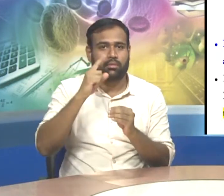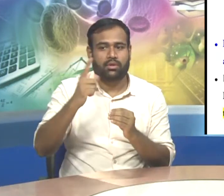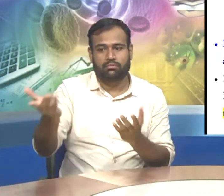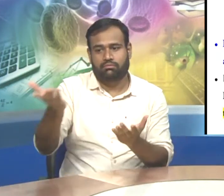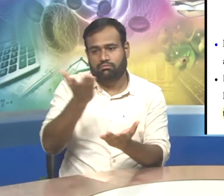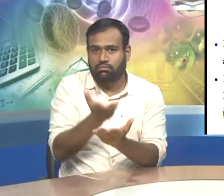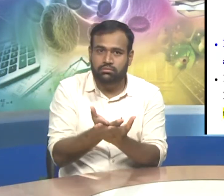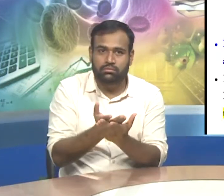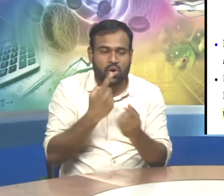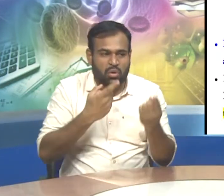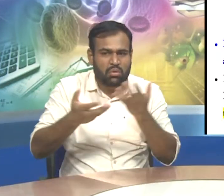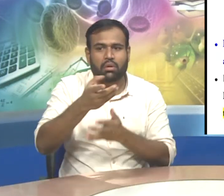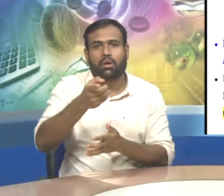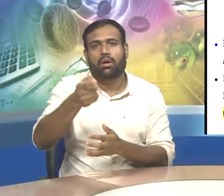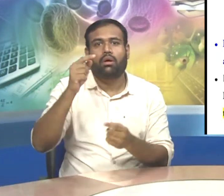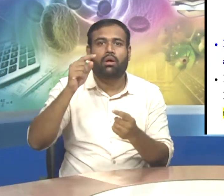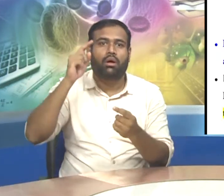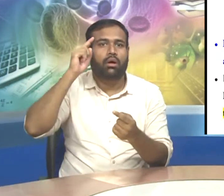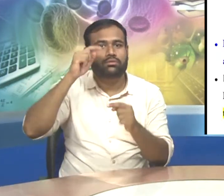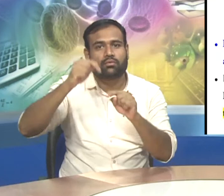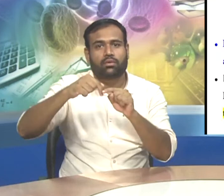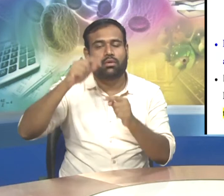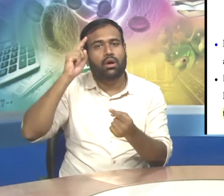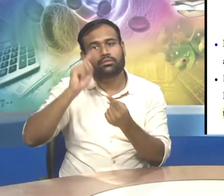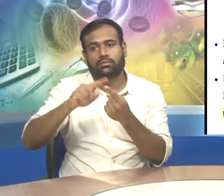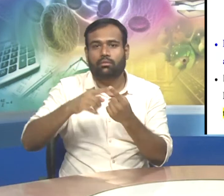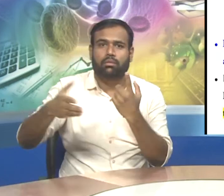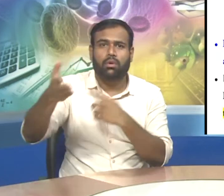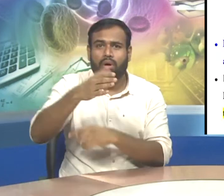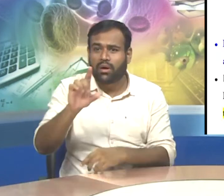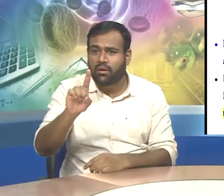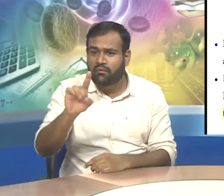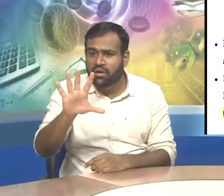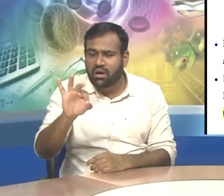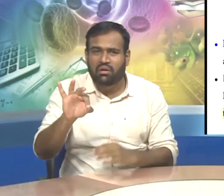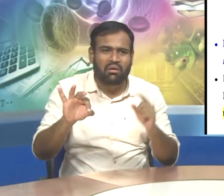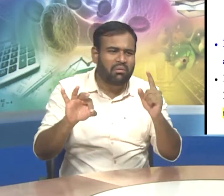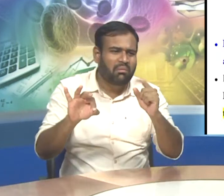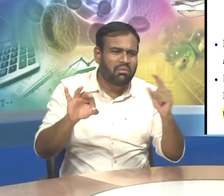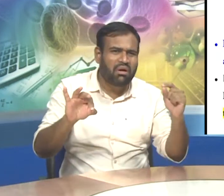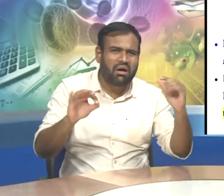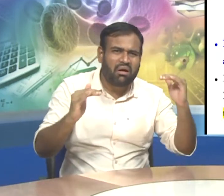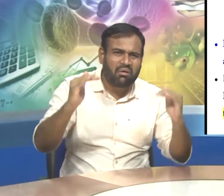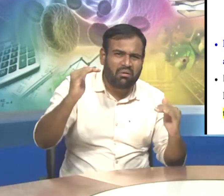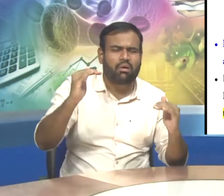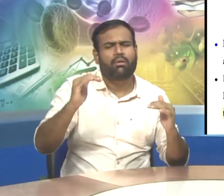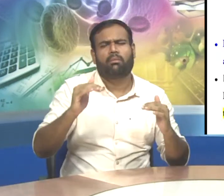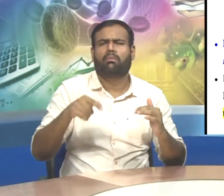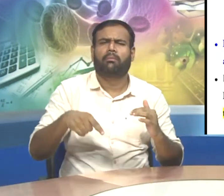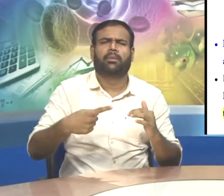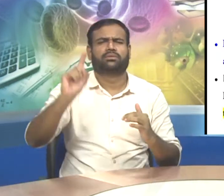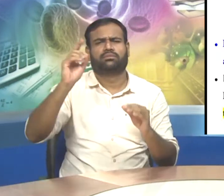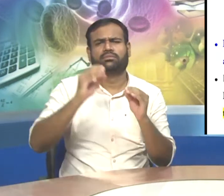voting. However, he may exercise casting vote in case of tie